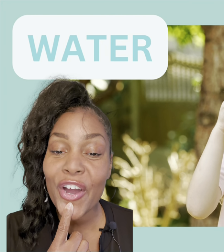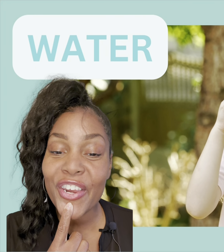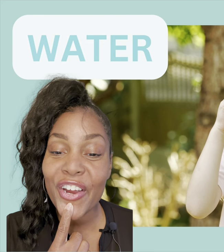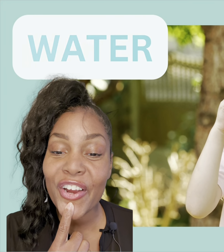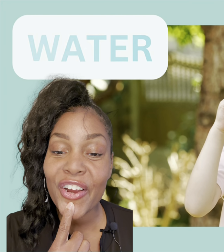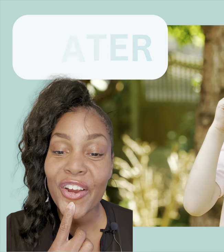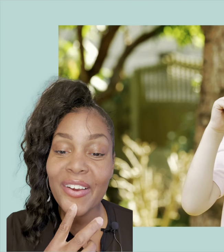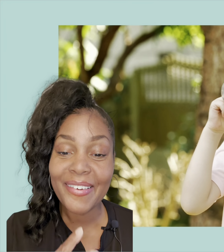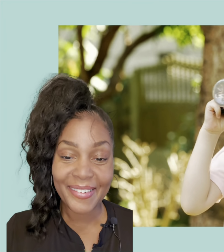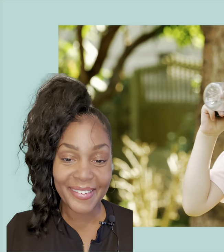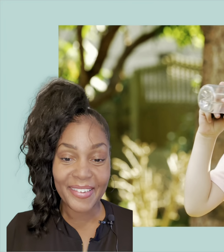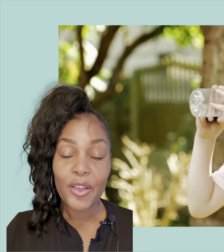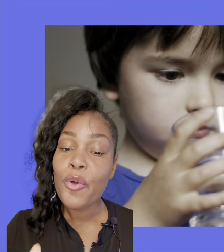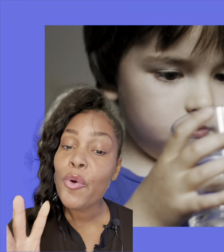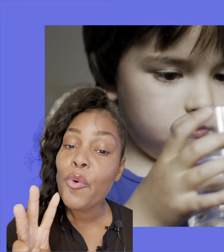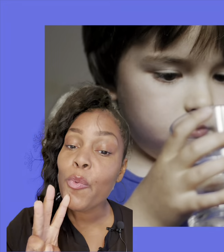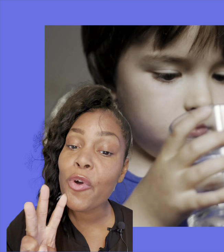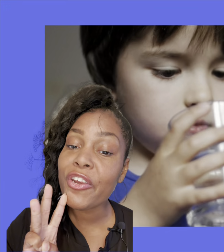Water,